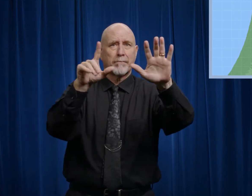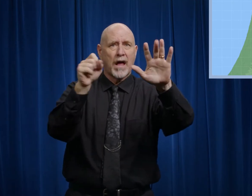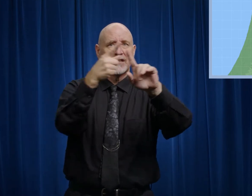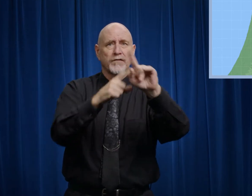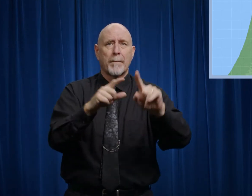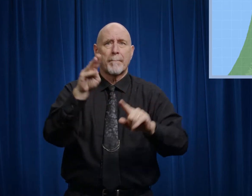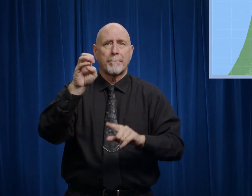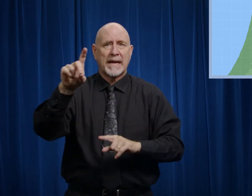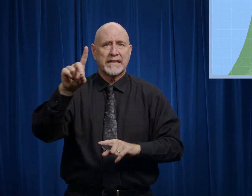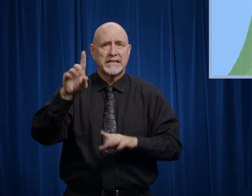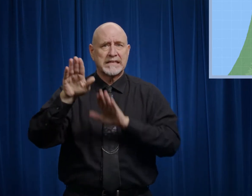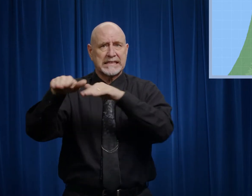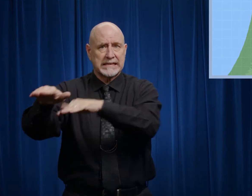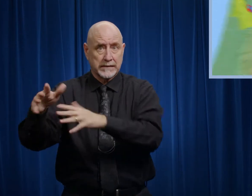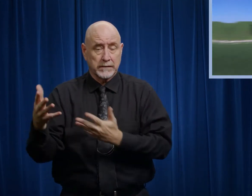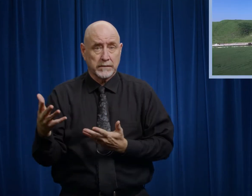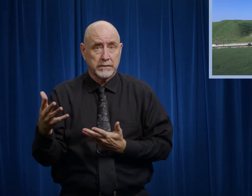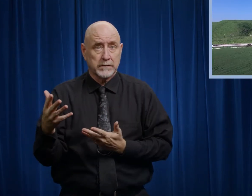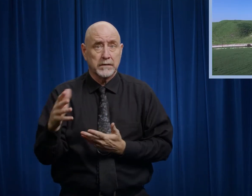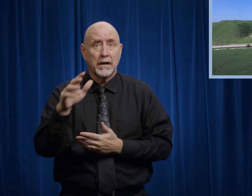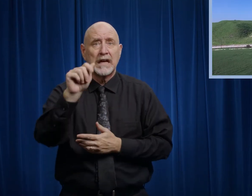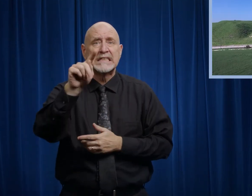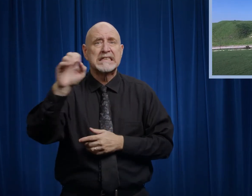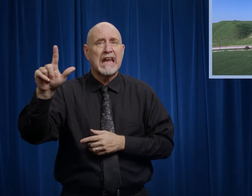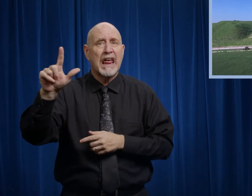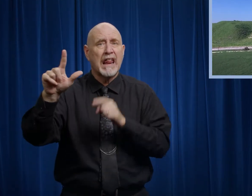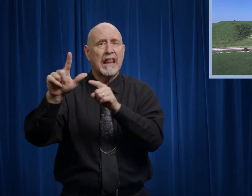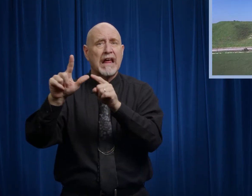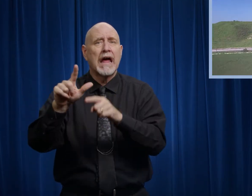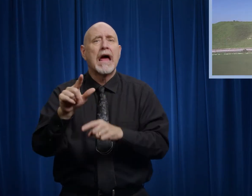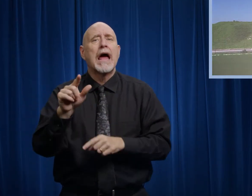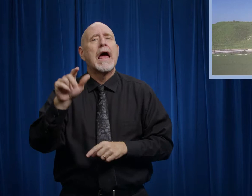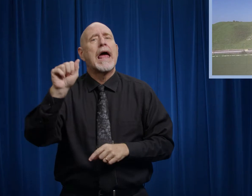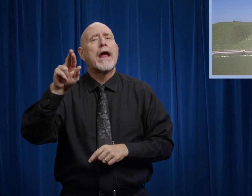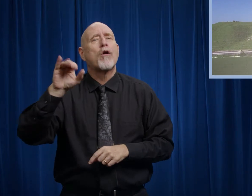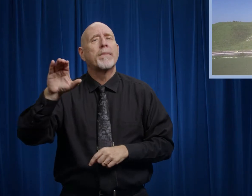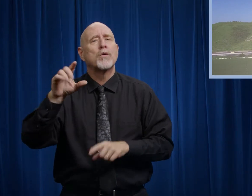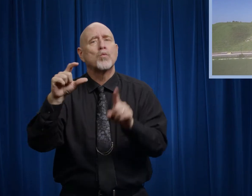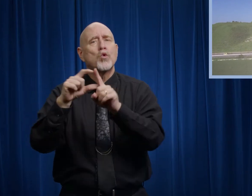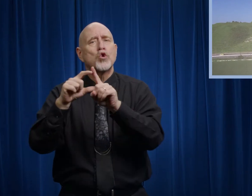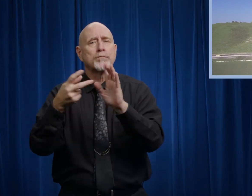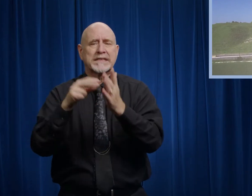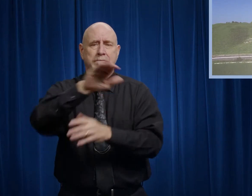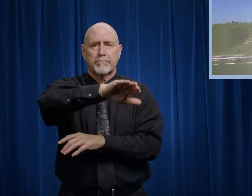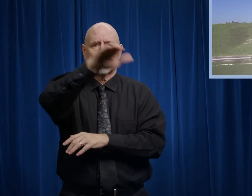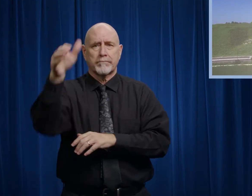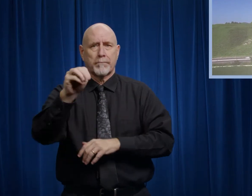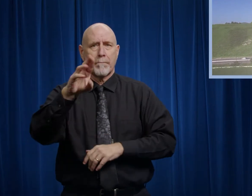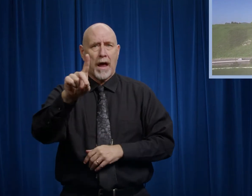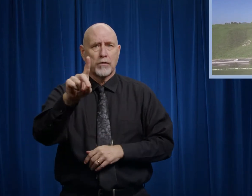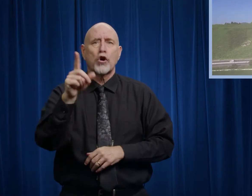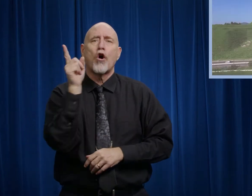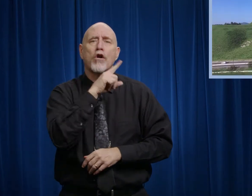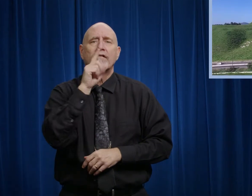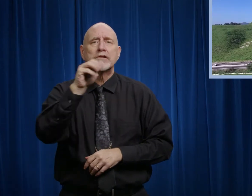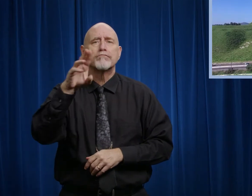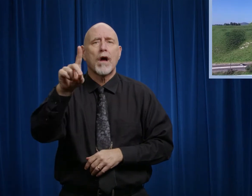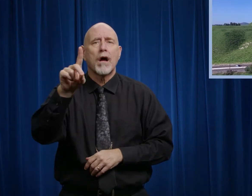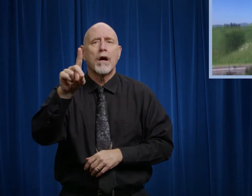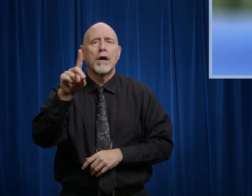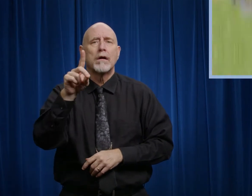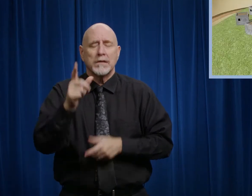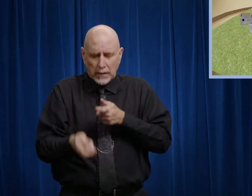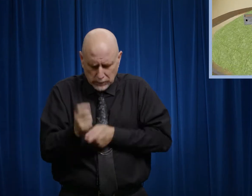15 miles east of the Mediterranean. A tell is an Arabic word meaning mound, and on this